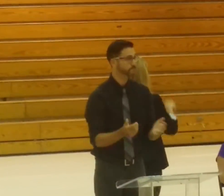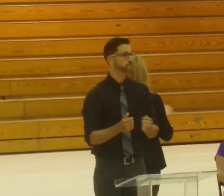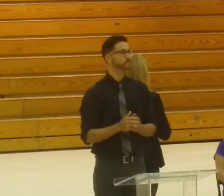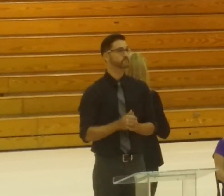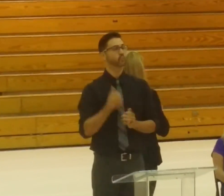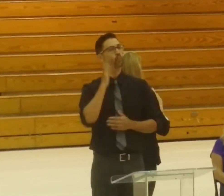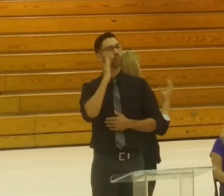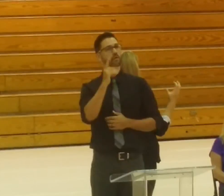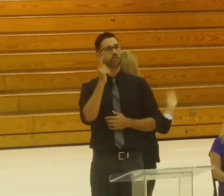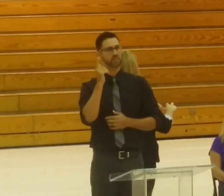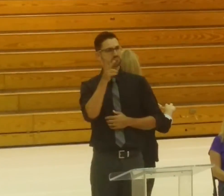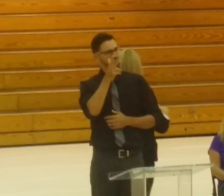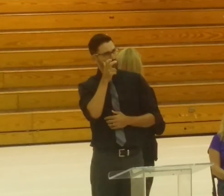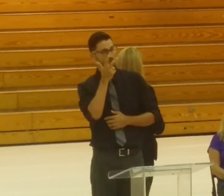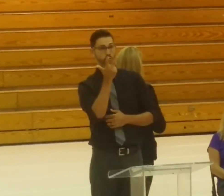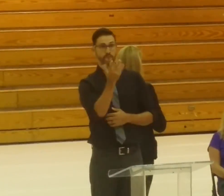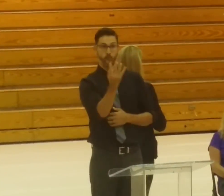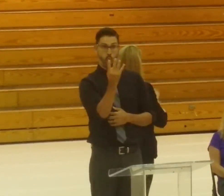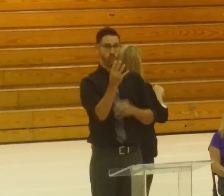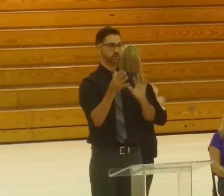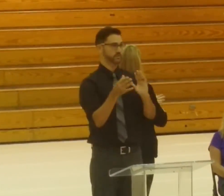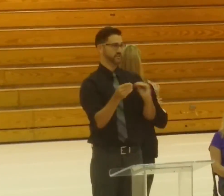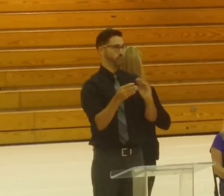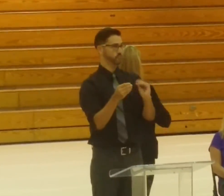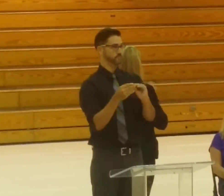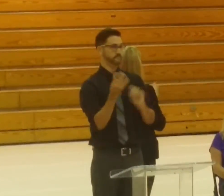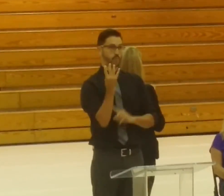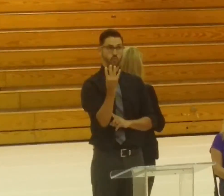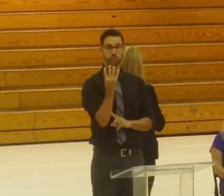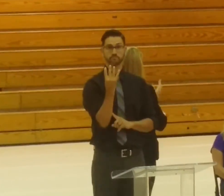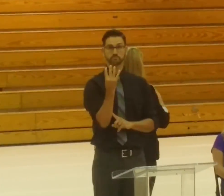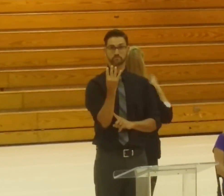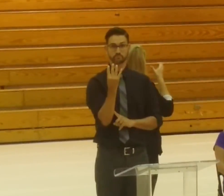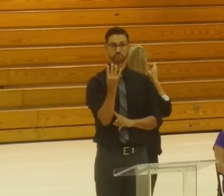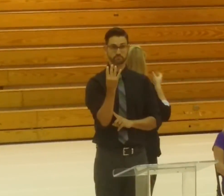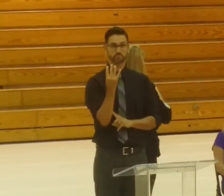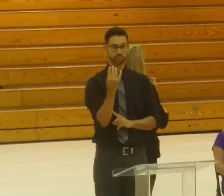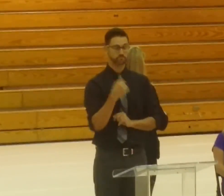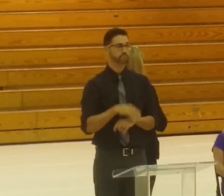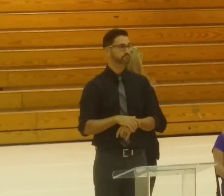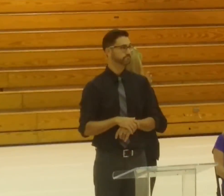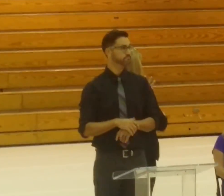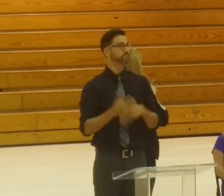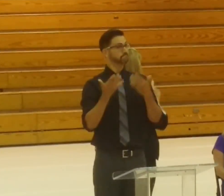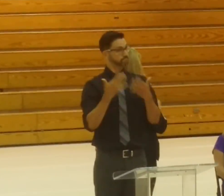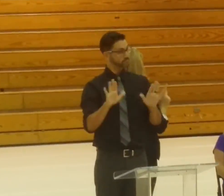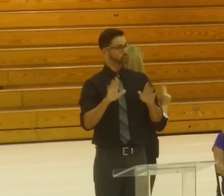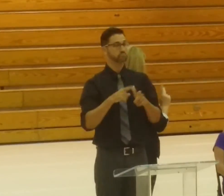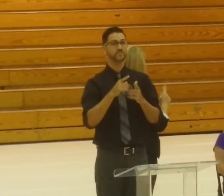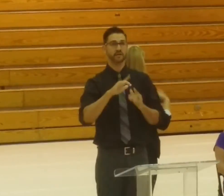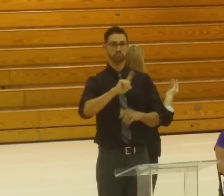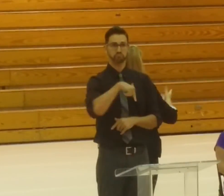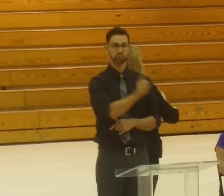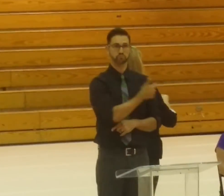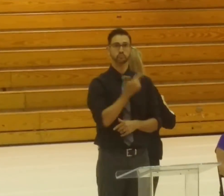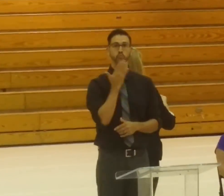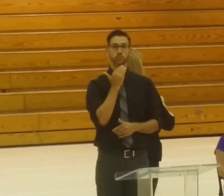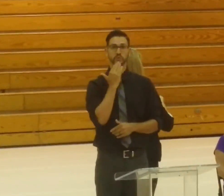The agenda of our meeting will be to hear from four people giving their testimonials, after